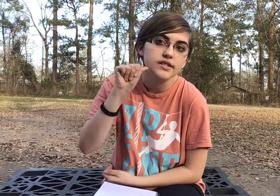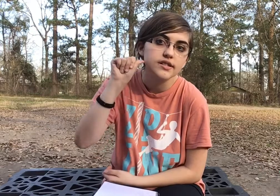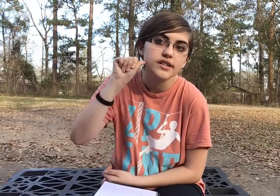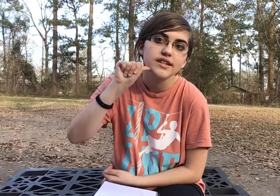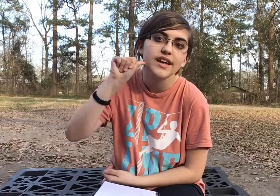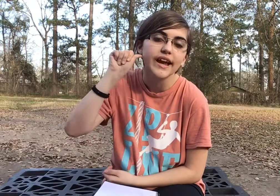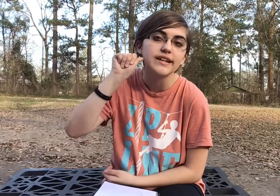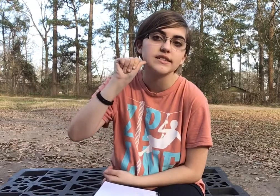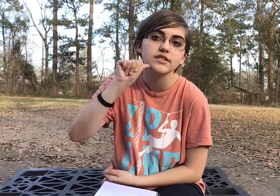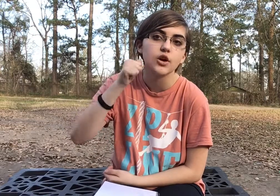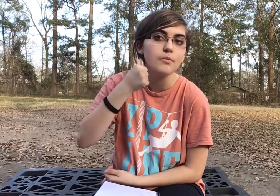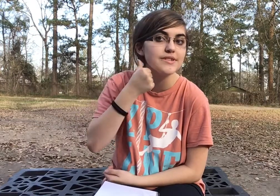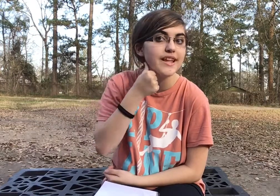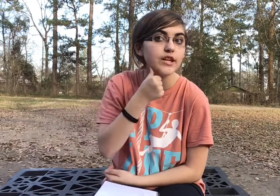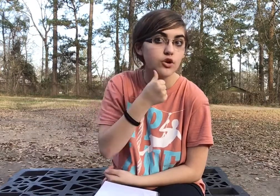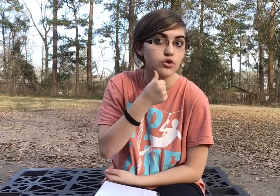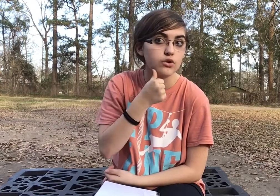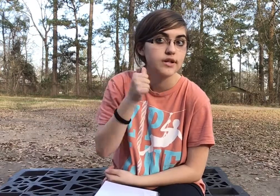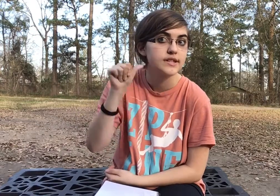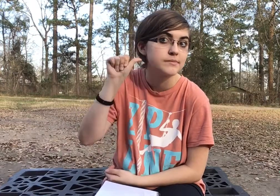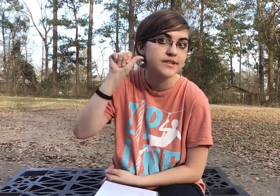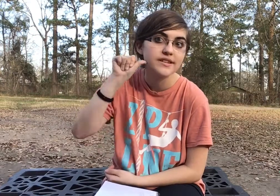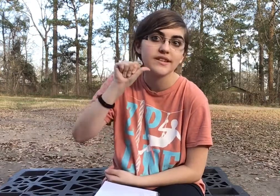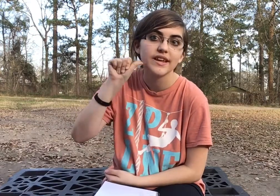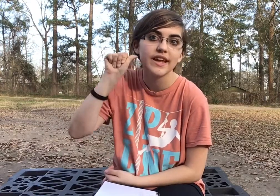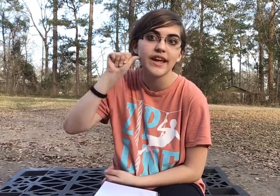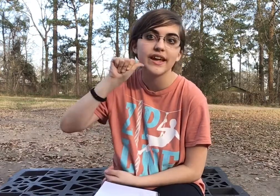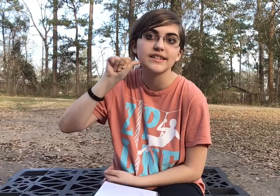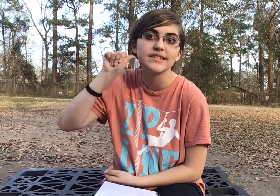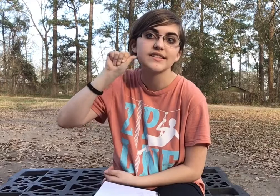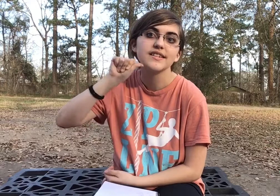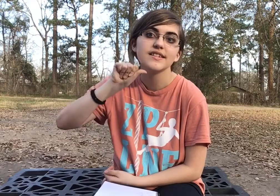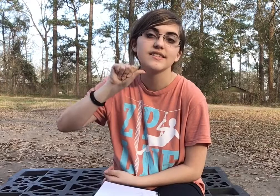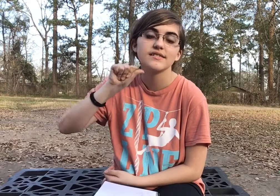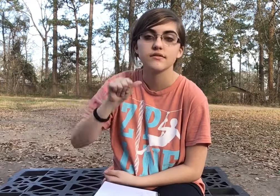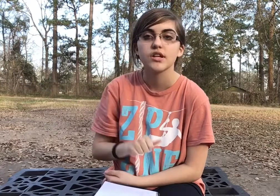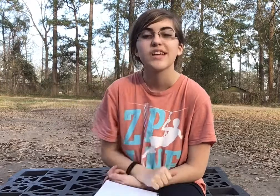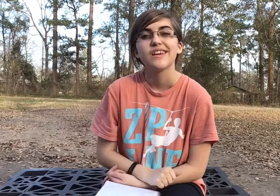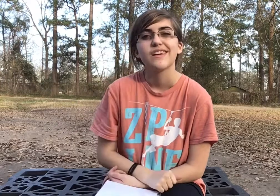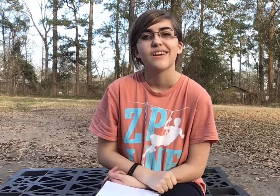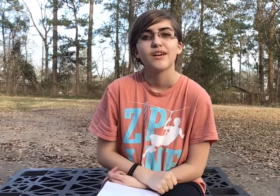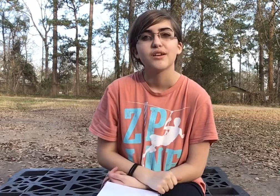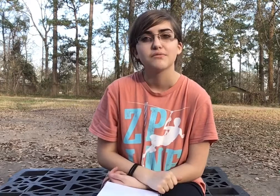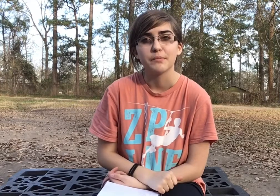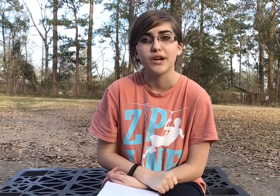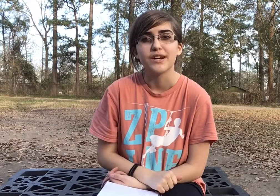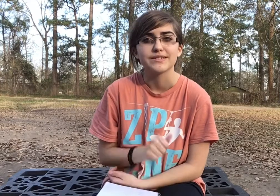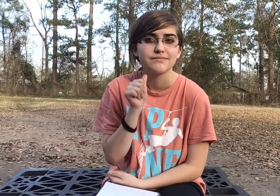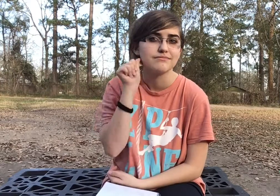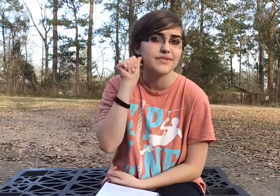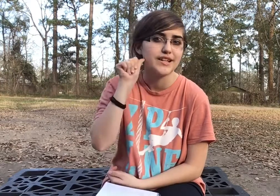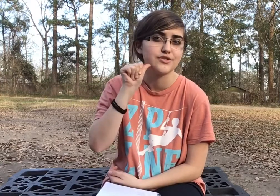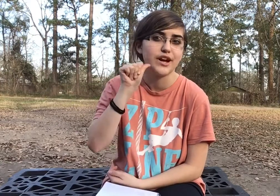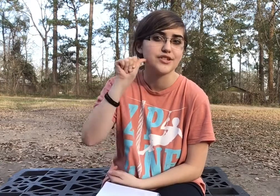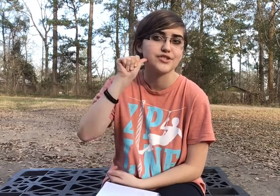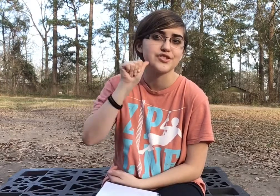this. Aunt. Almost like girl, except aunt is this. To be honest, kind of scratches your